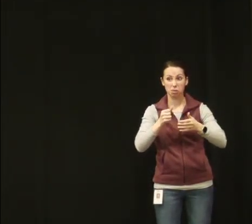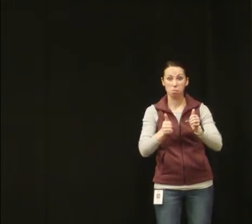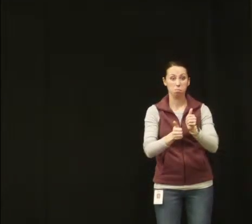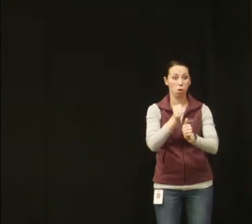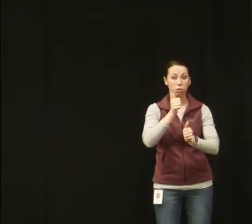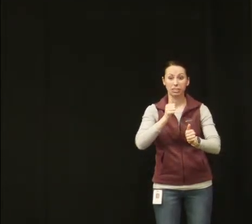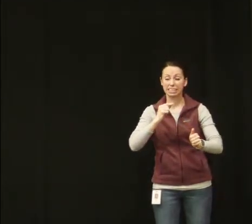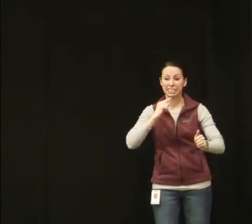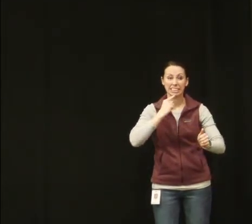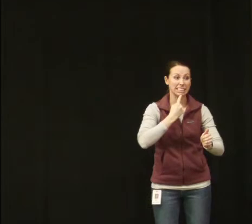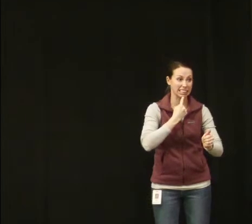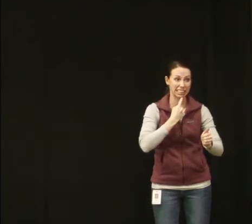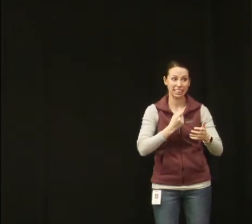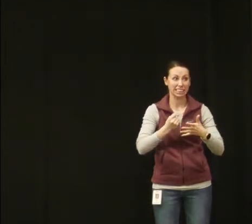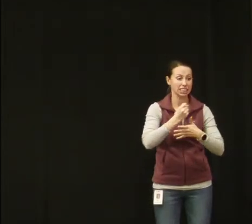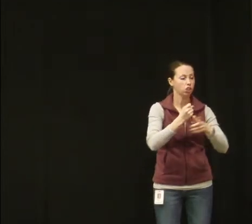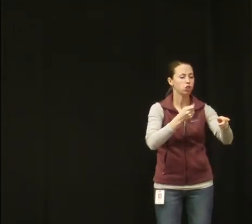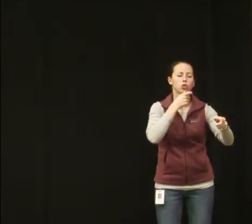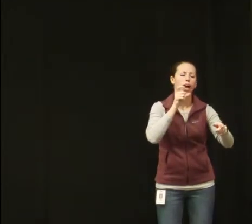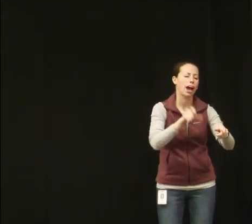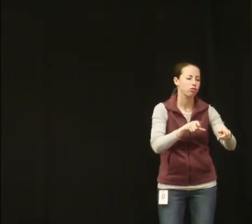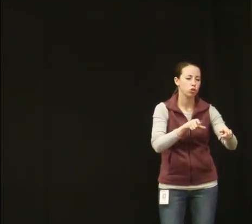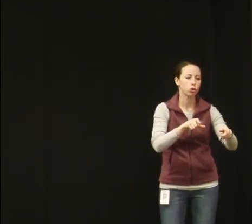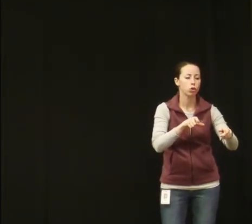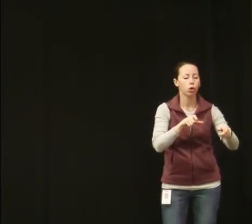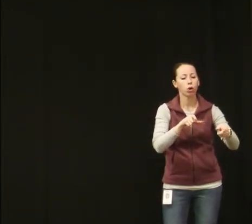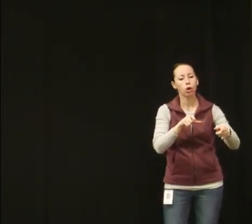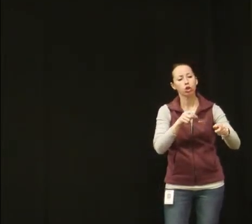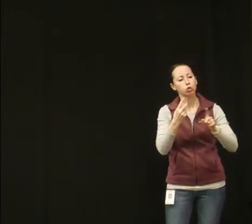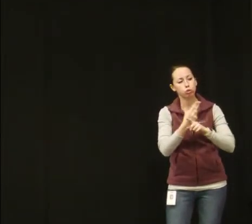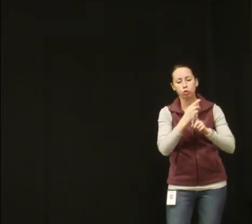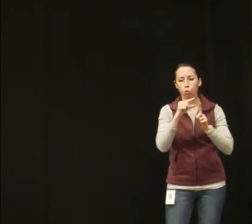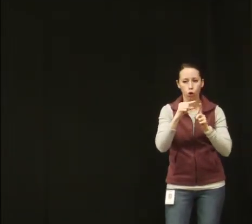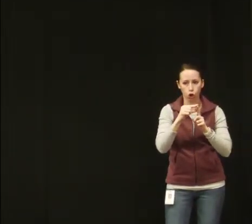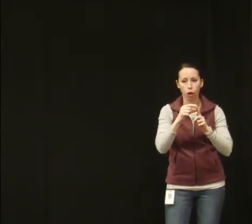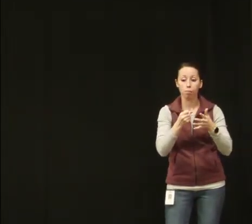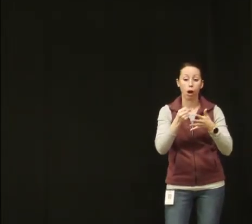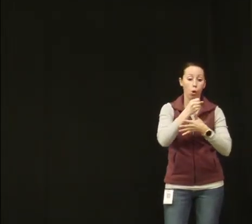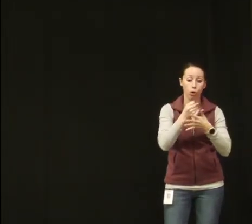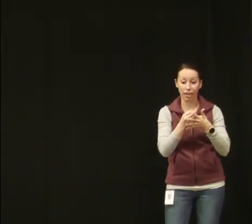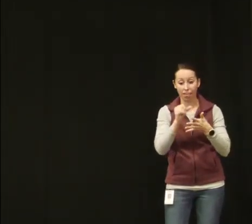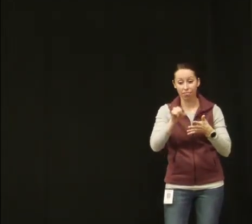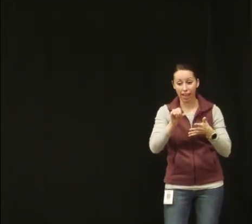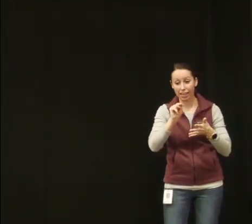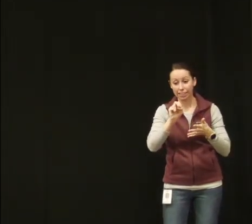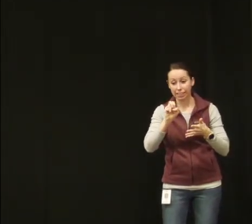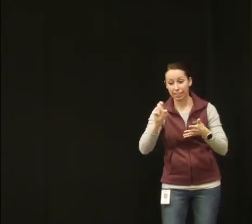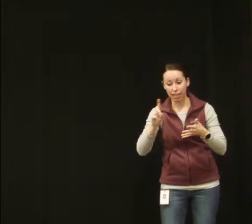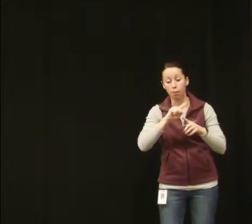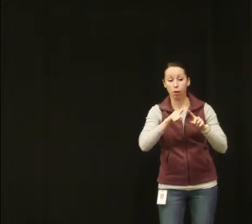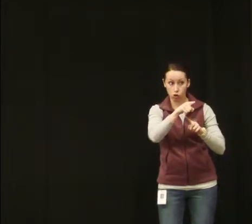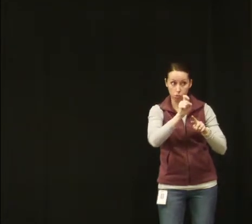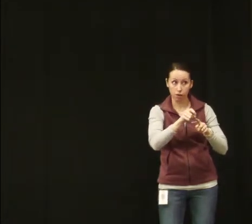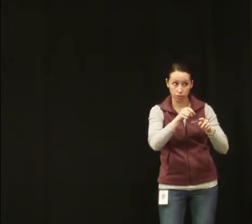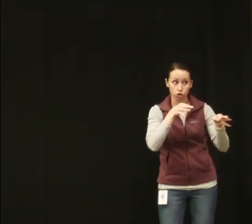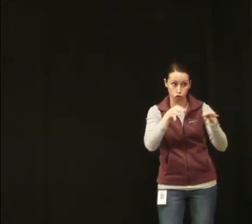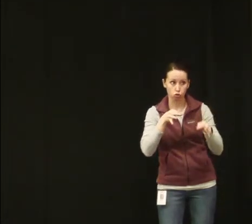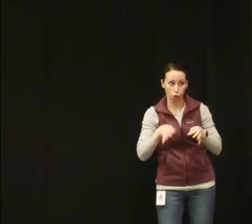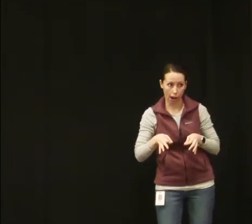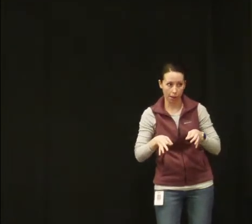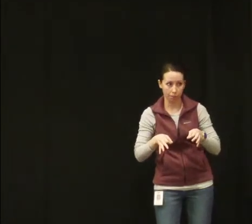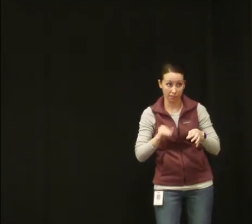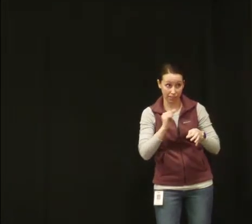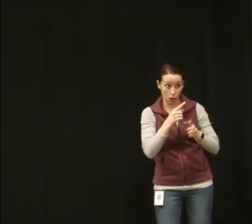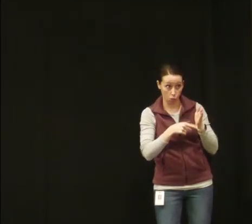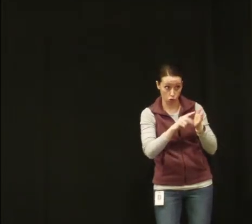have to use prioritize need, you don't have to use those words, but you have to describe the need. Is that what you're asking? You have to-